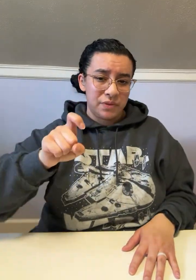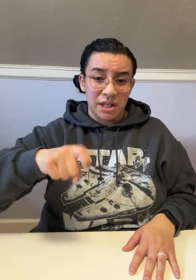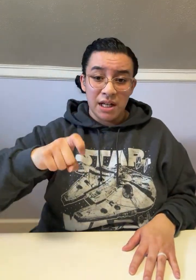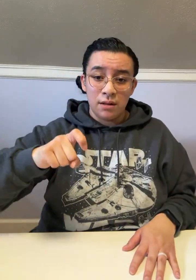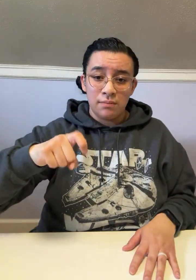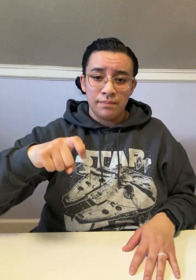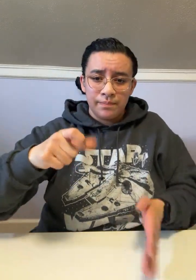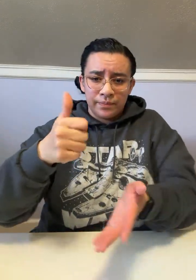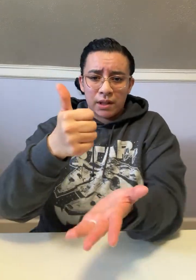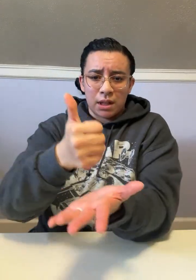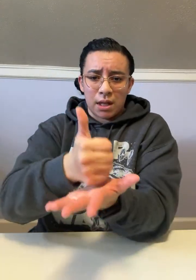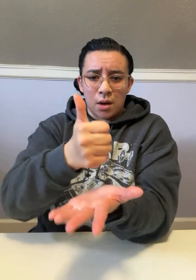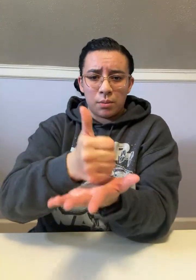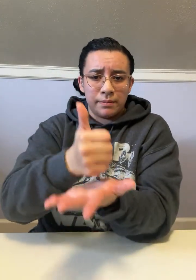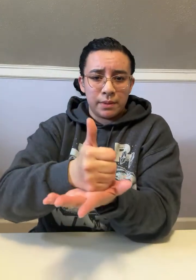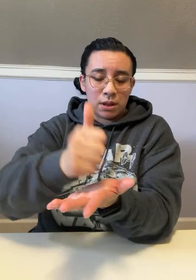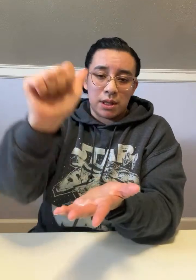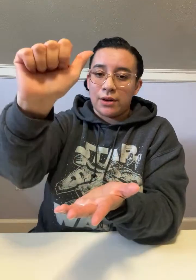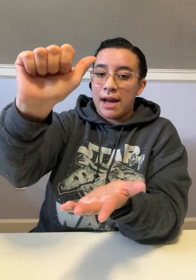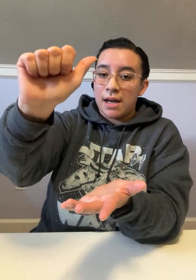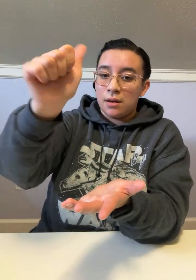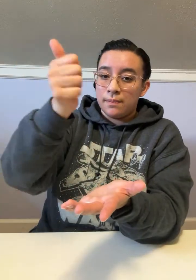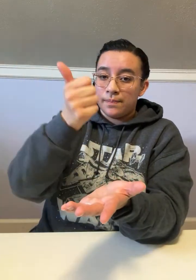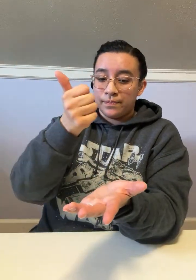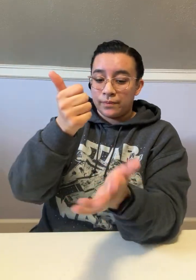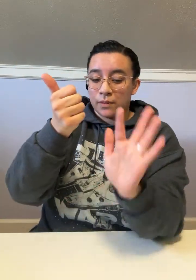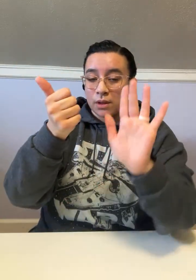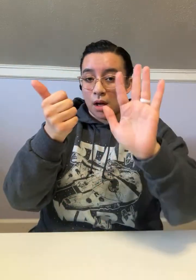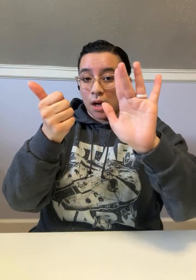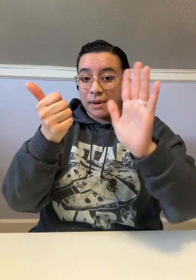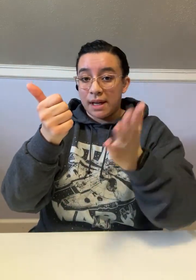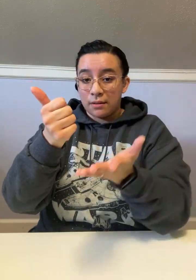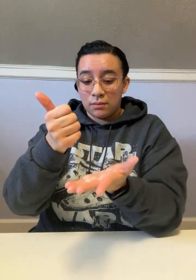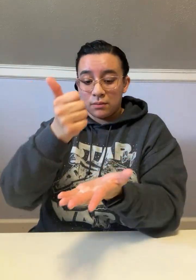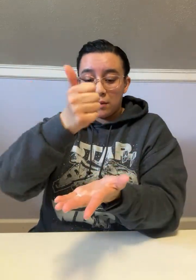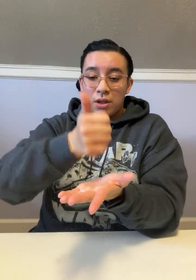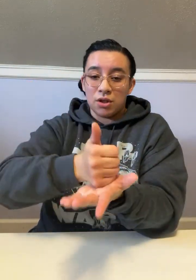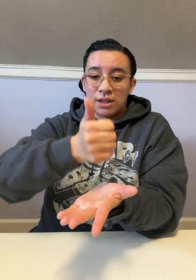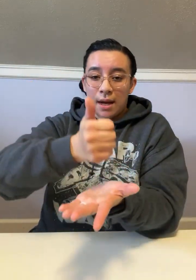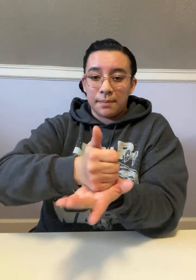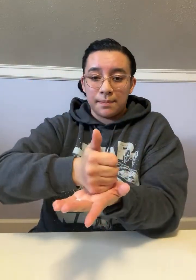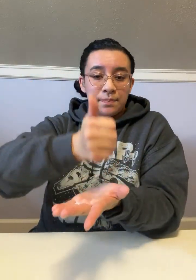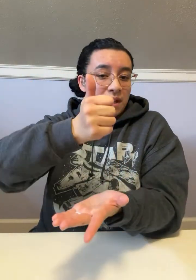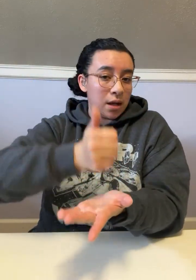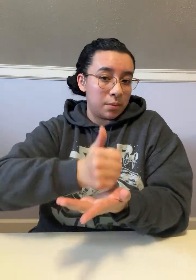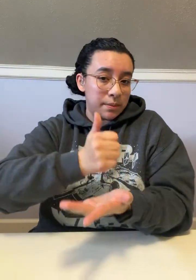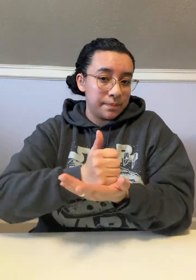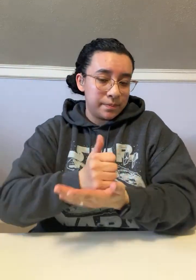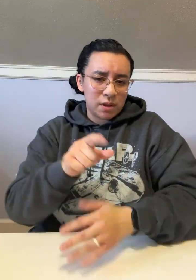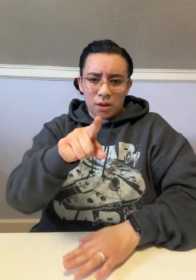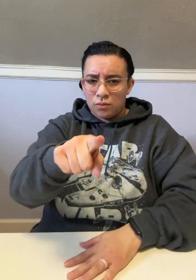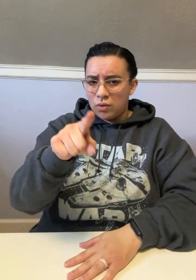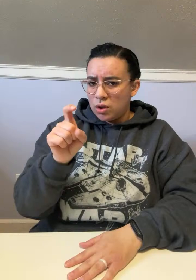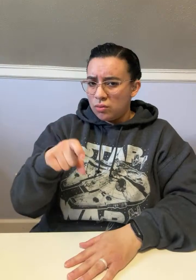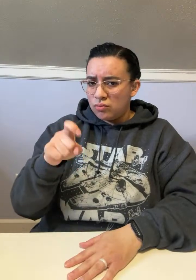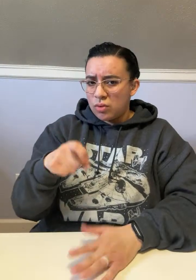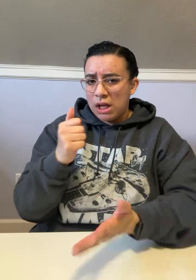need, then help. So letter A, non-dominant hand, and you just tap help. So you need